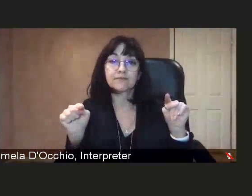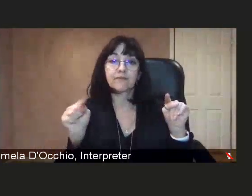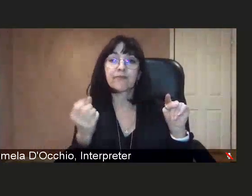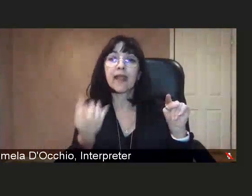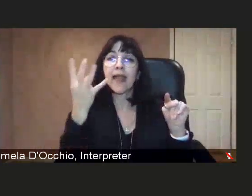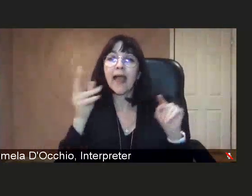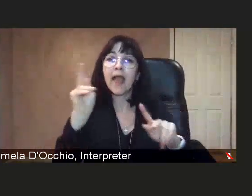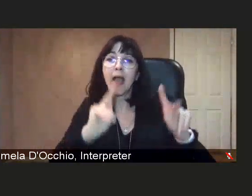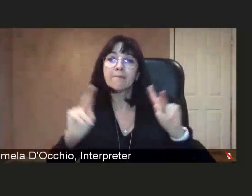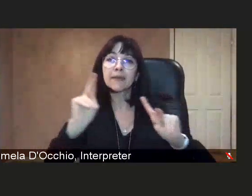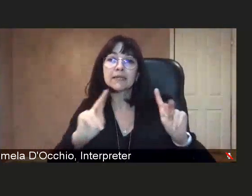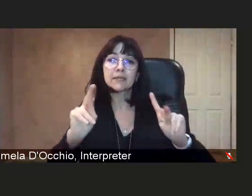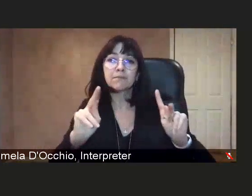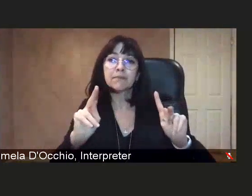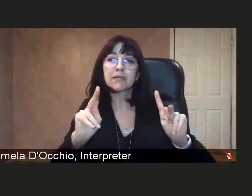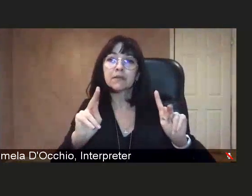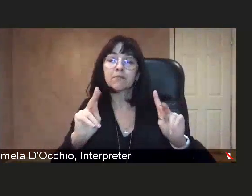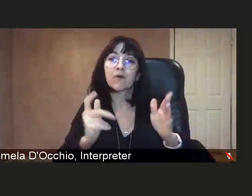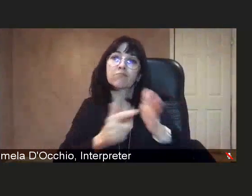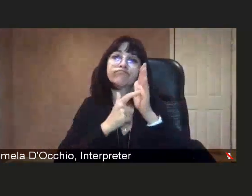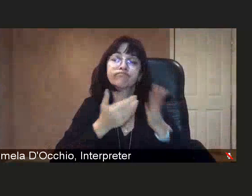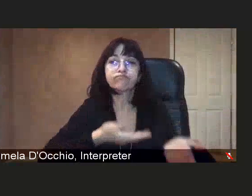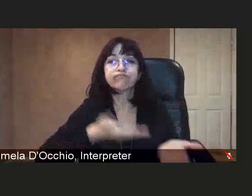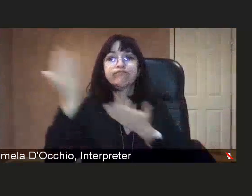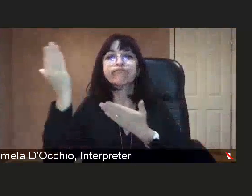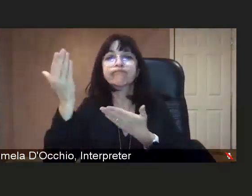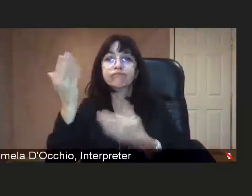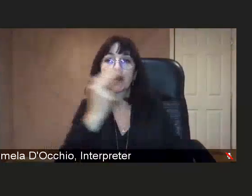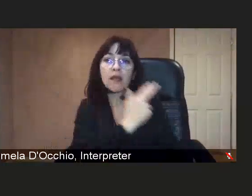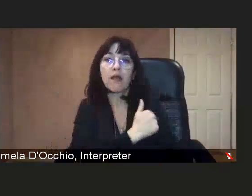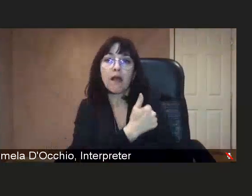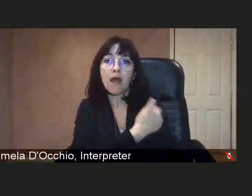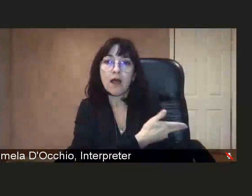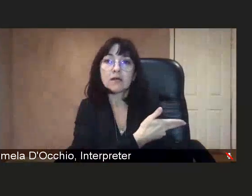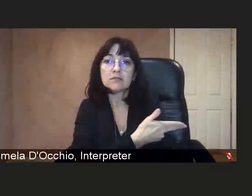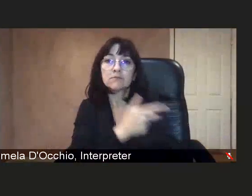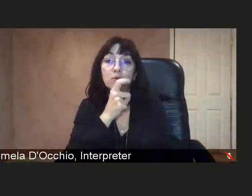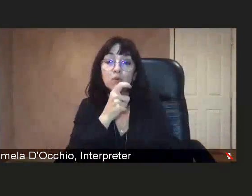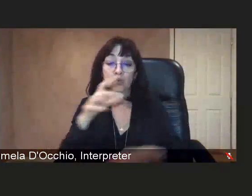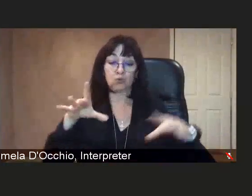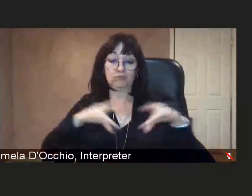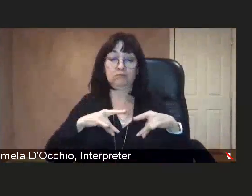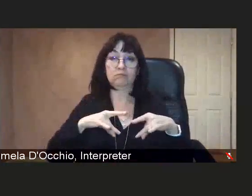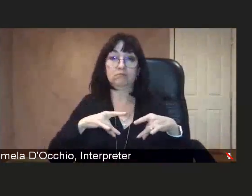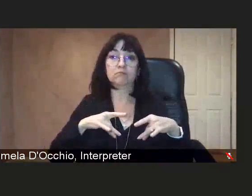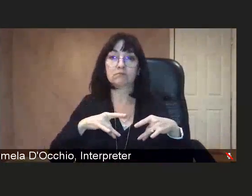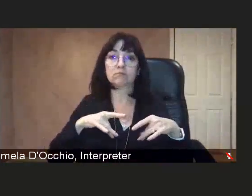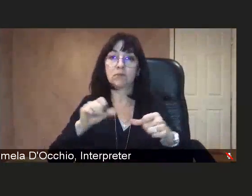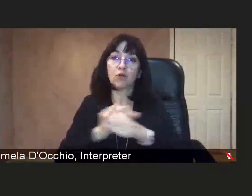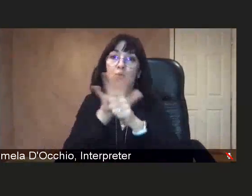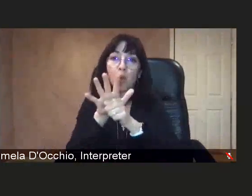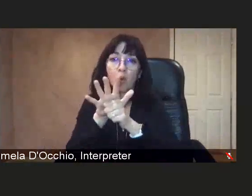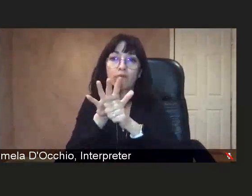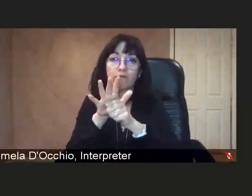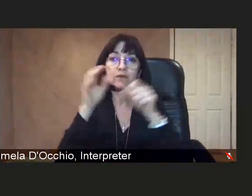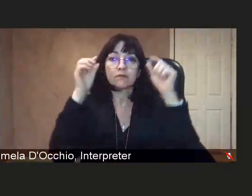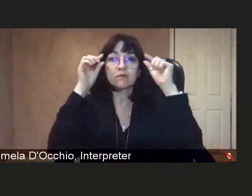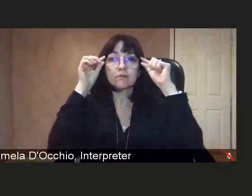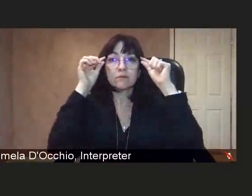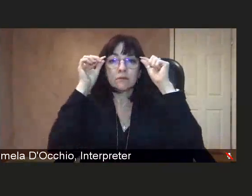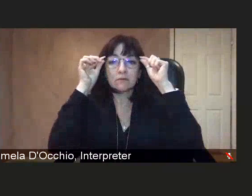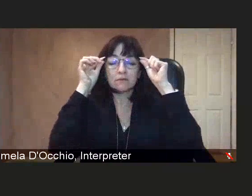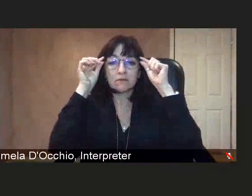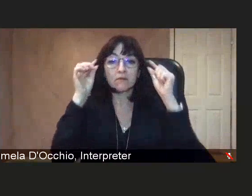to be hospitalized that have confirmed COVID infection, how many require ICU admission, and then out of those, how